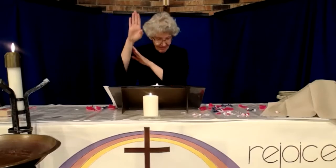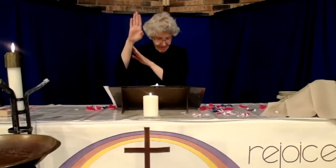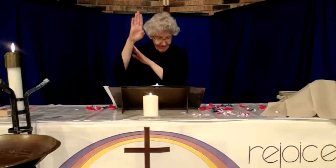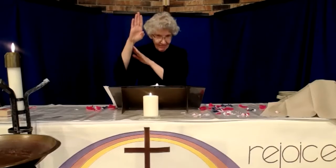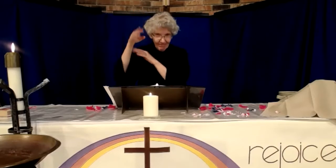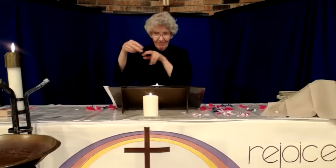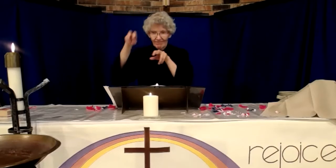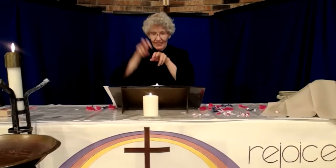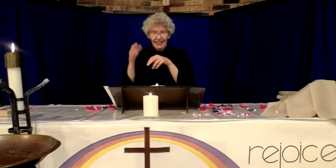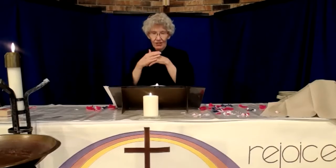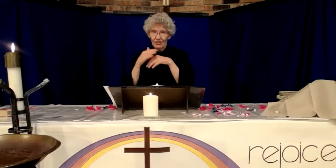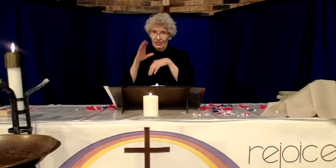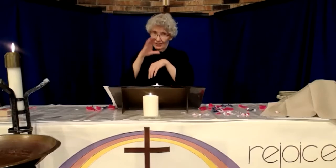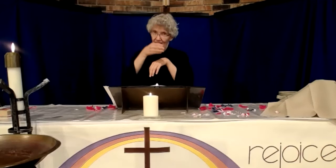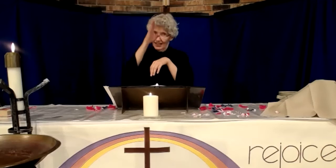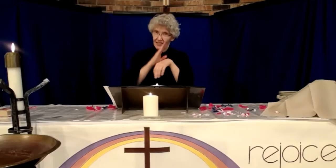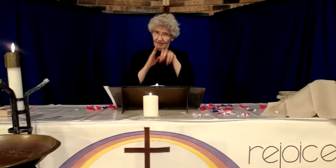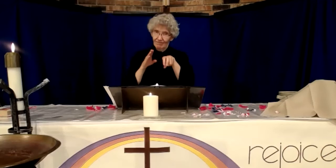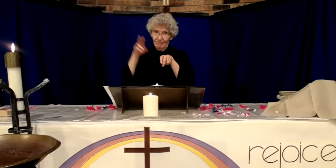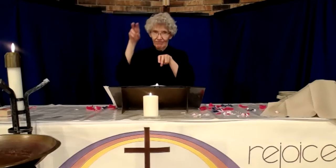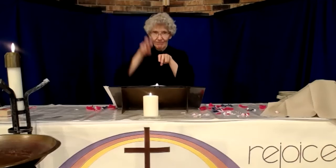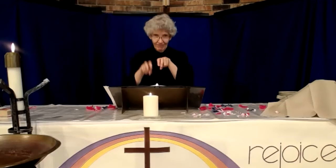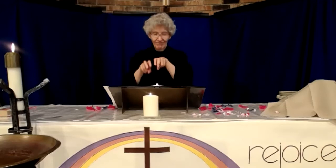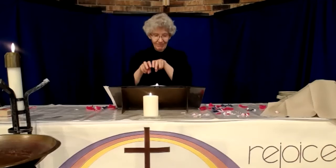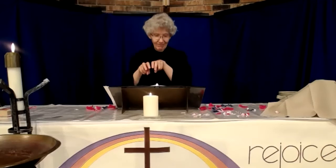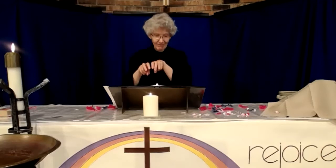Jesus was taken up to sit at the right hand of God.